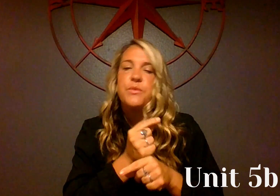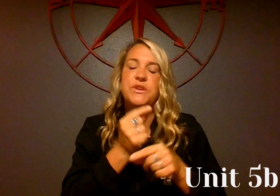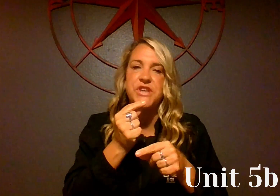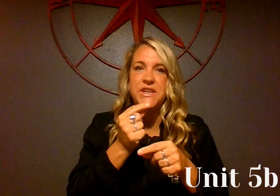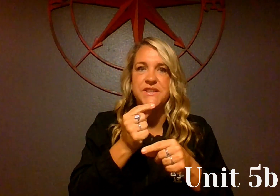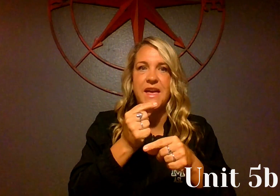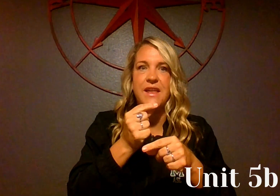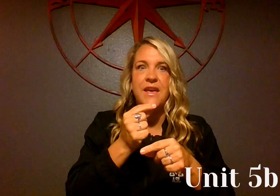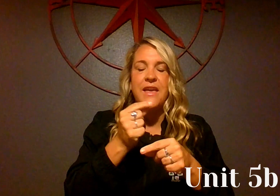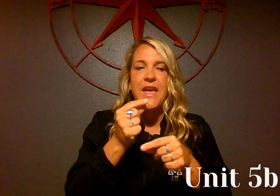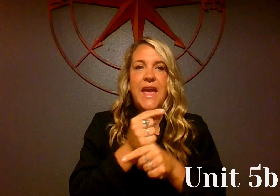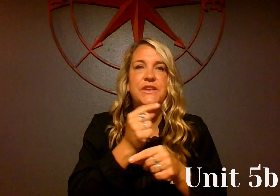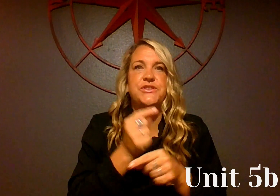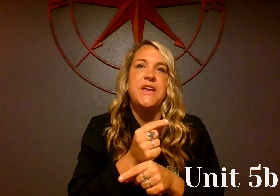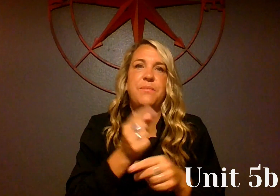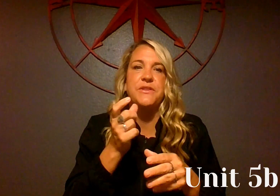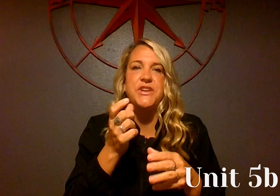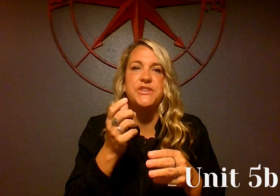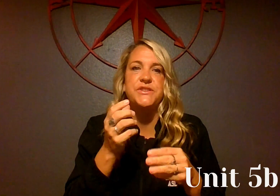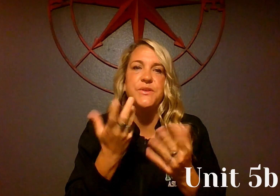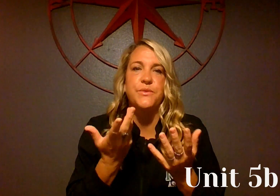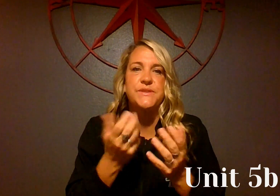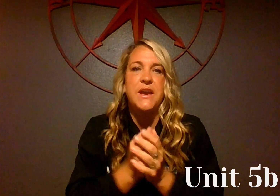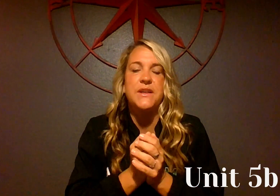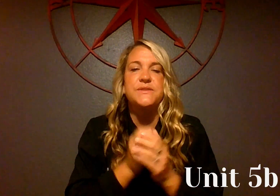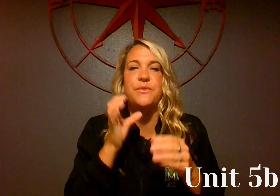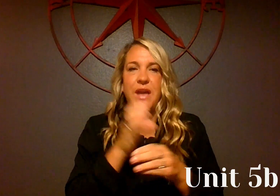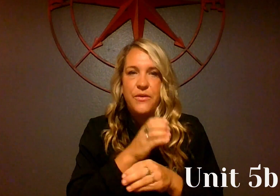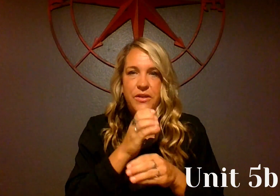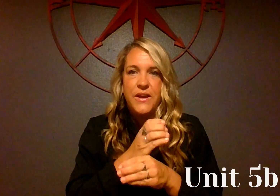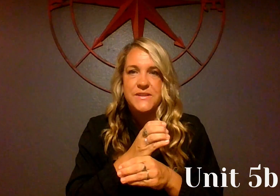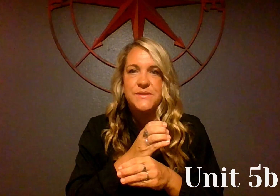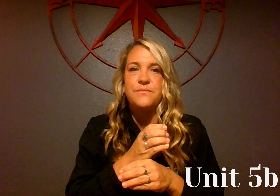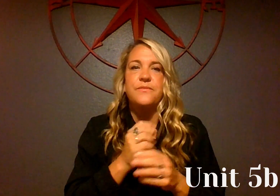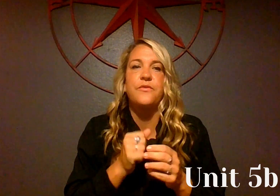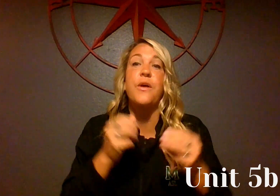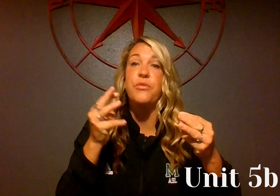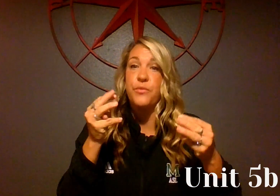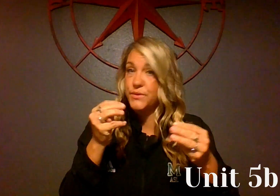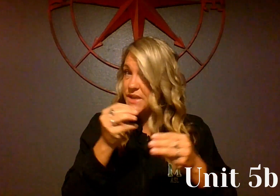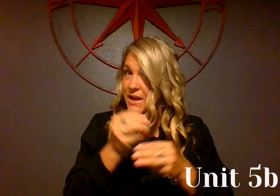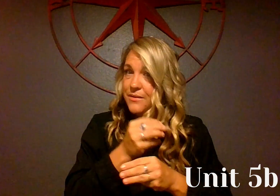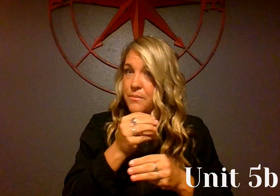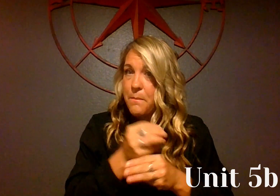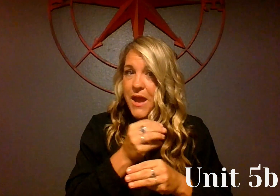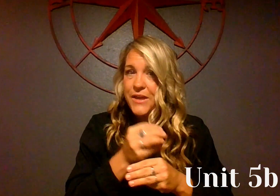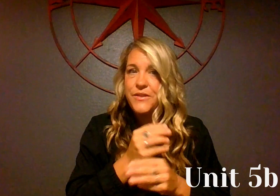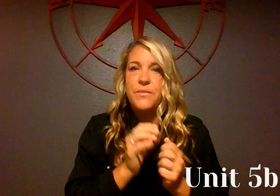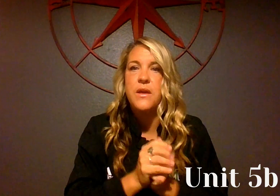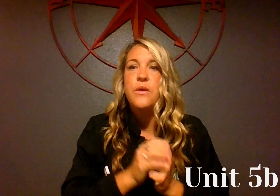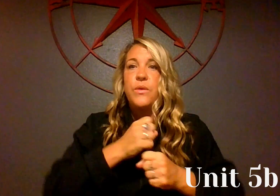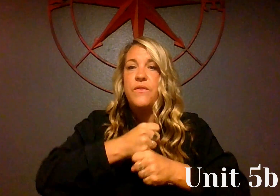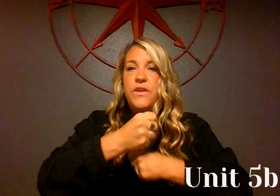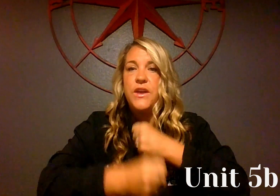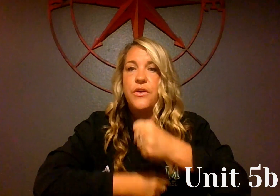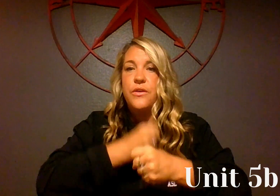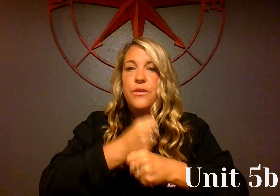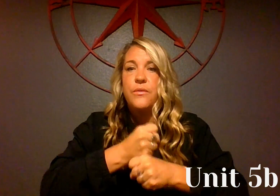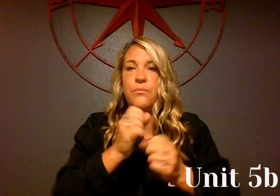we change that hand shape, it changes the whole sign. So calculus from the root sign, math. We have year,